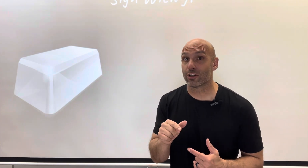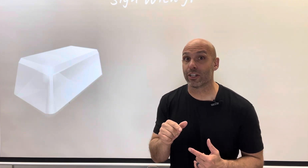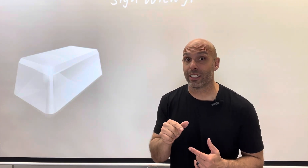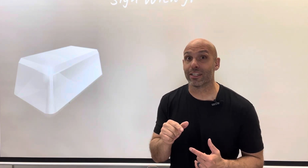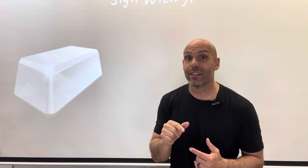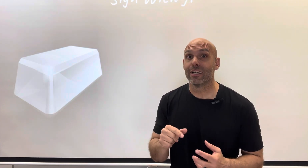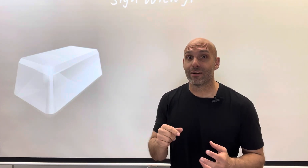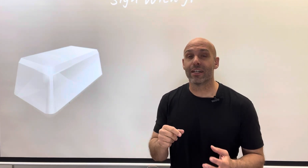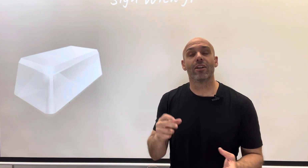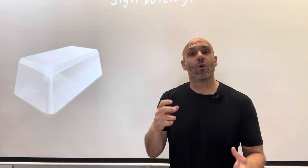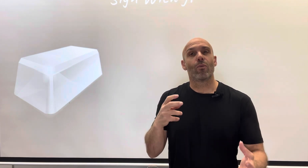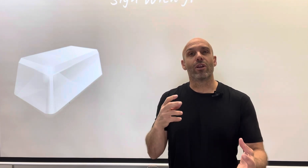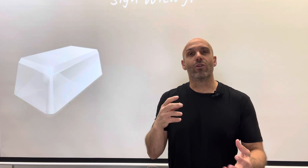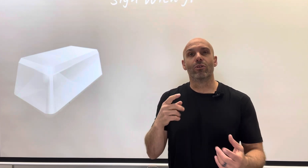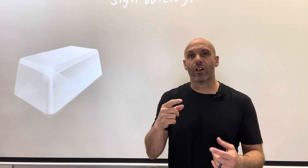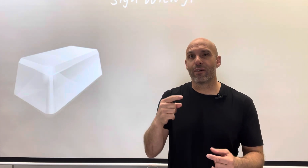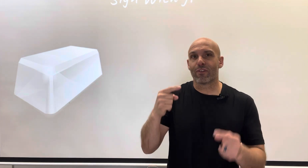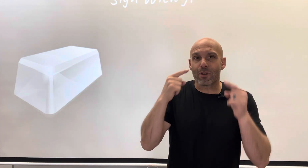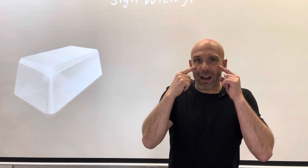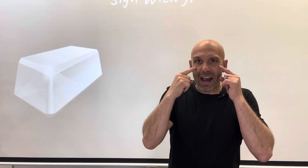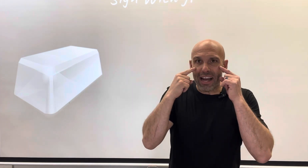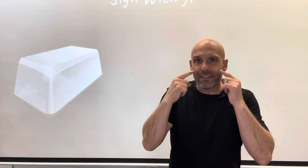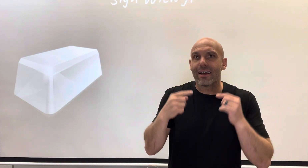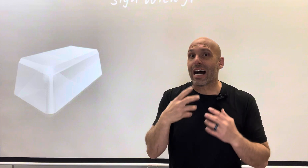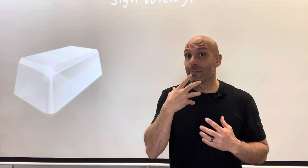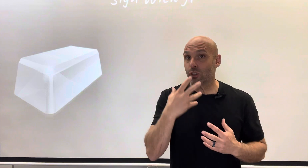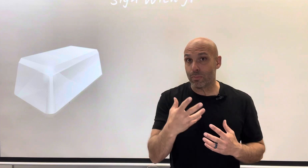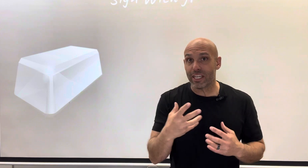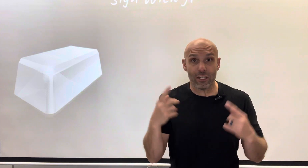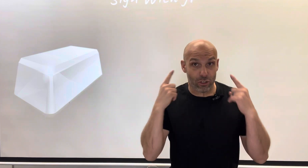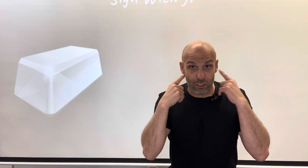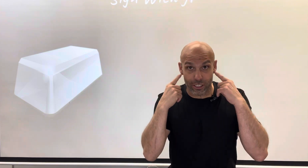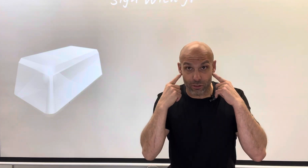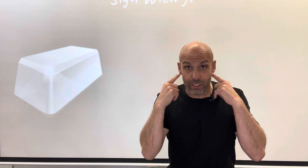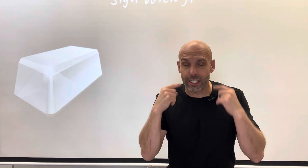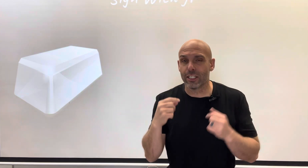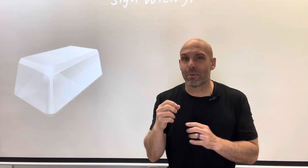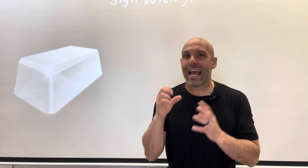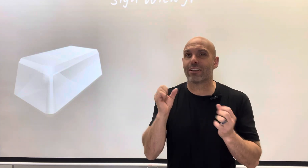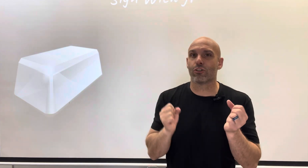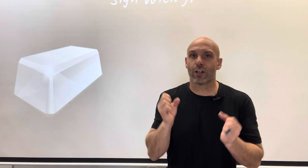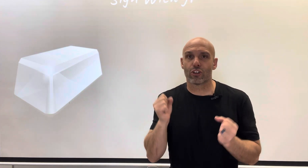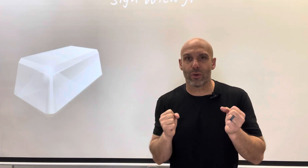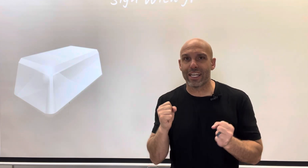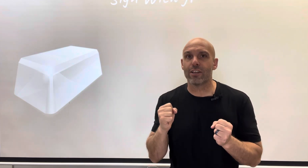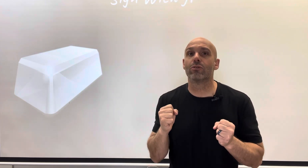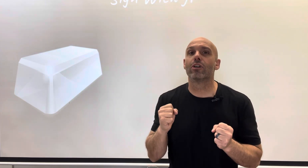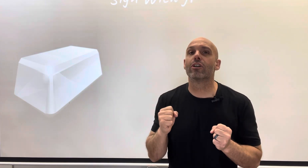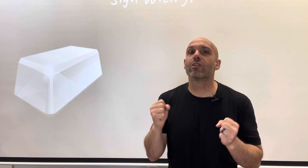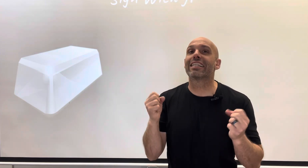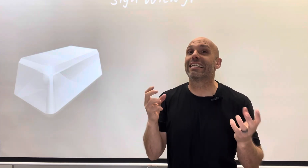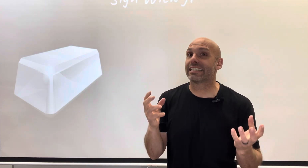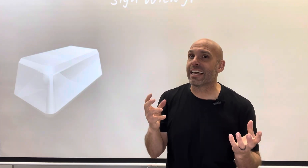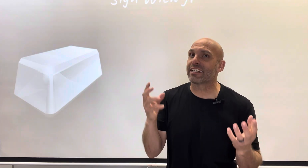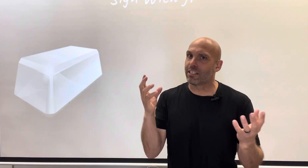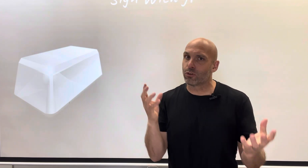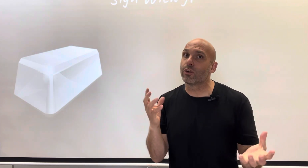learning it, right? You learn from your eyes. I'm speaking, so you're learning through your ears, but as you start doing it, you learn kinesthetically through your